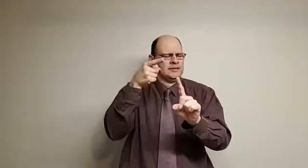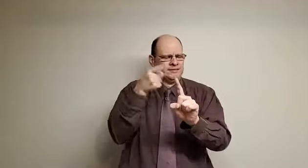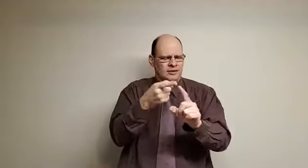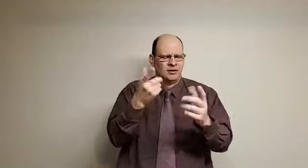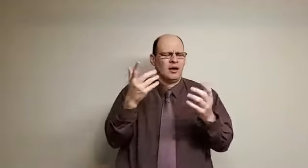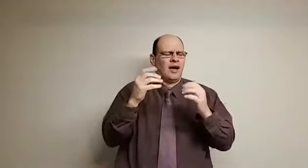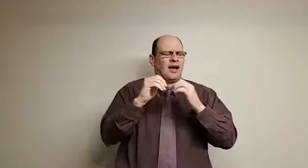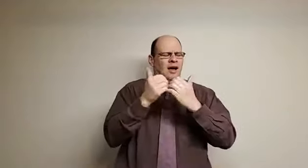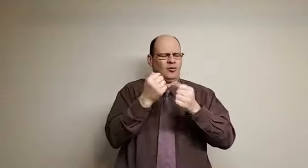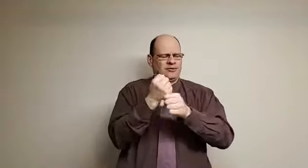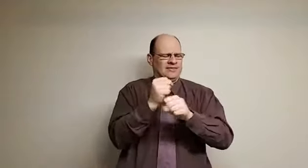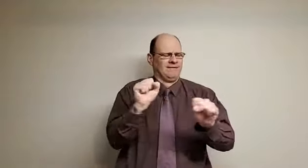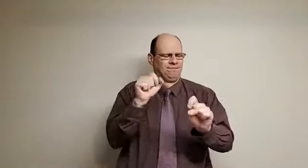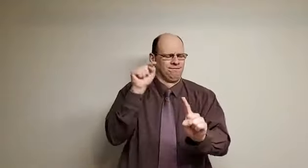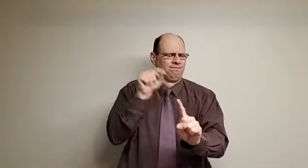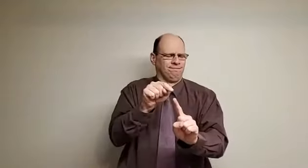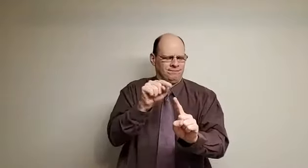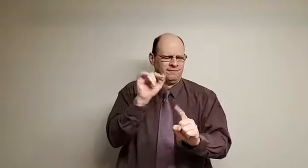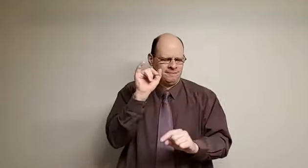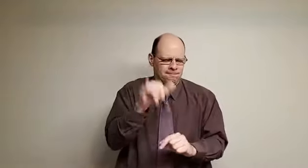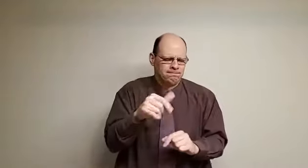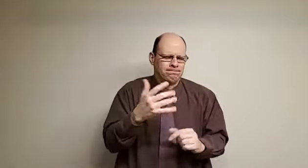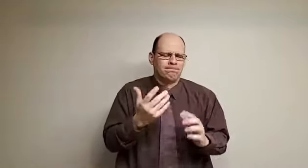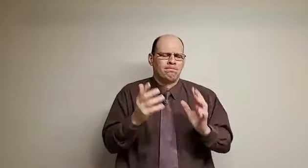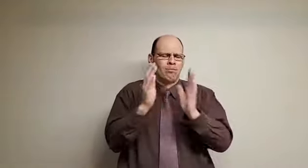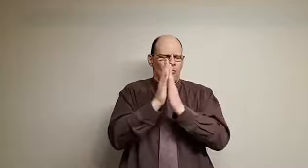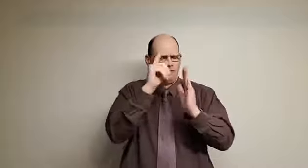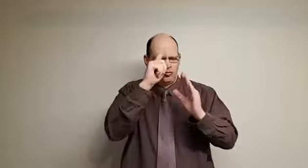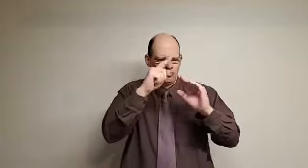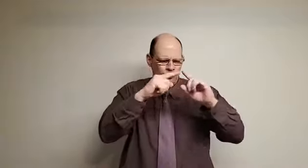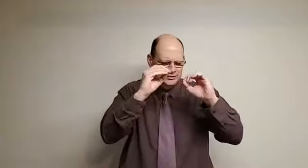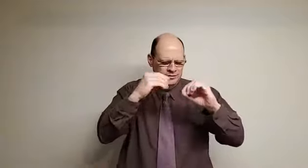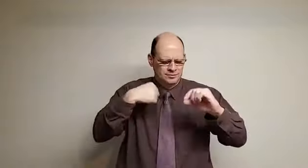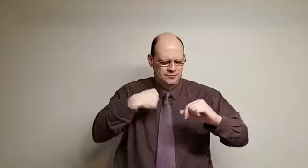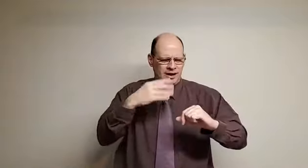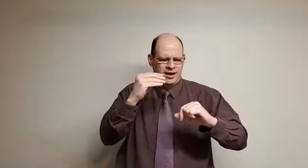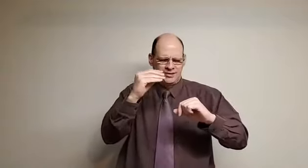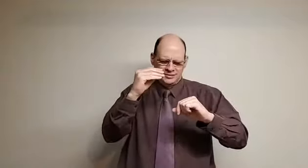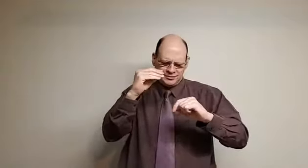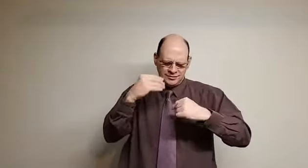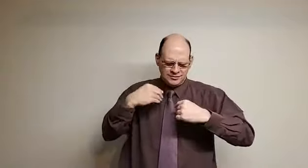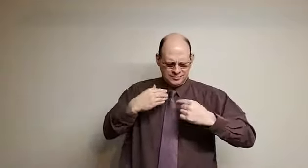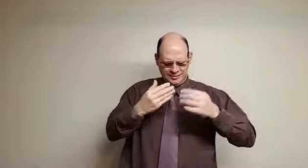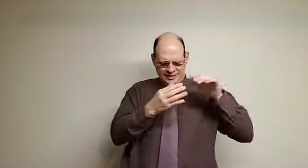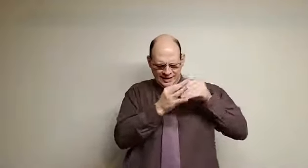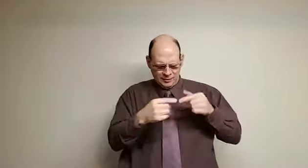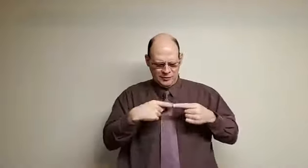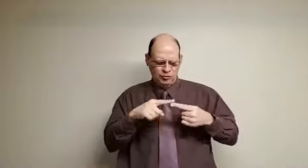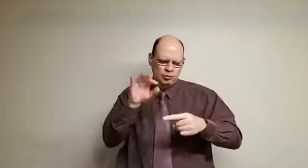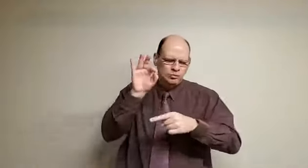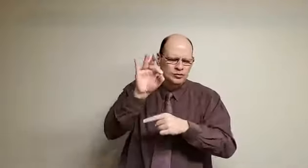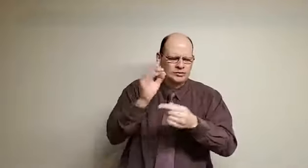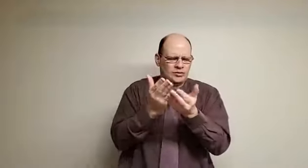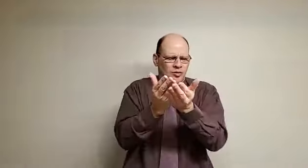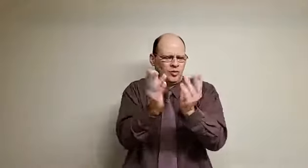the house to house bible study lord we pray that the word would go out as I teach lead